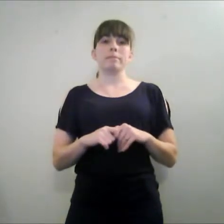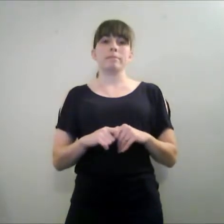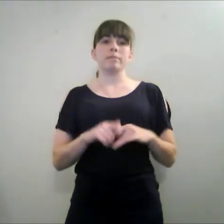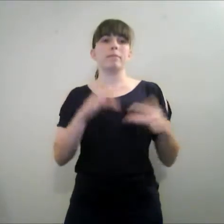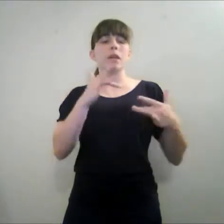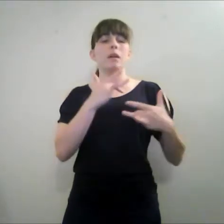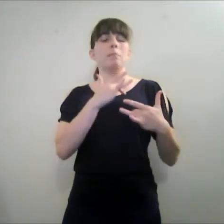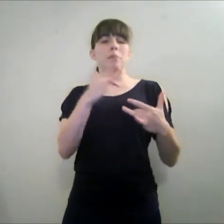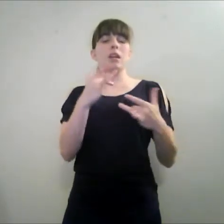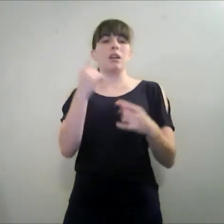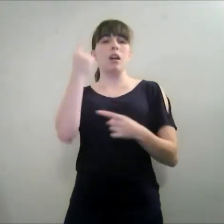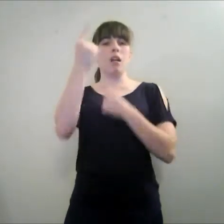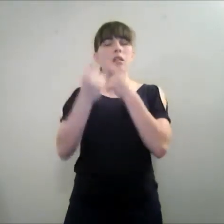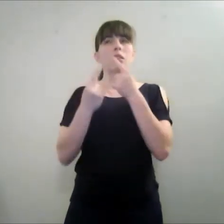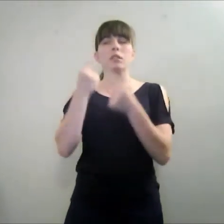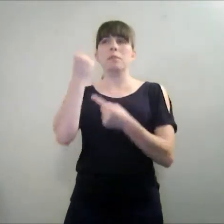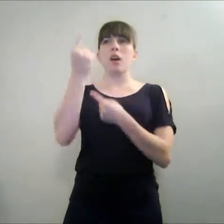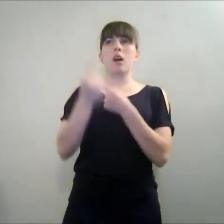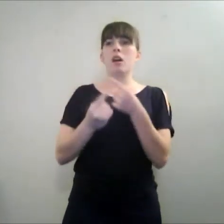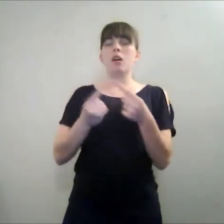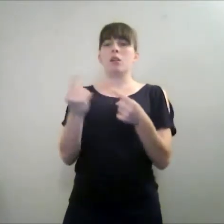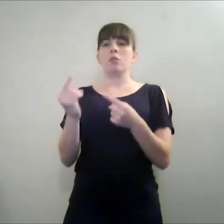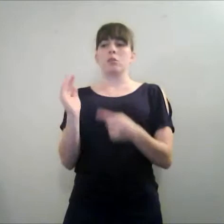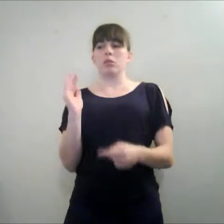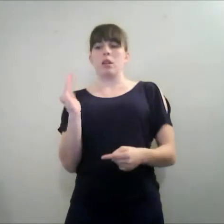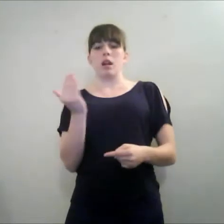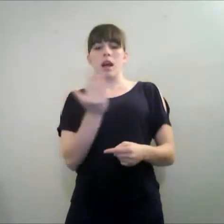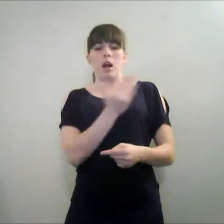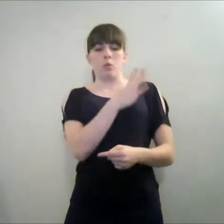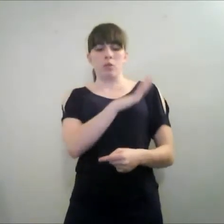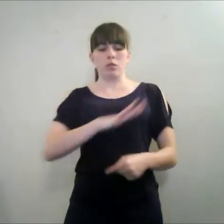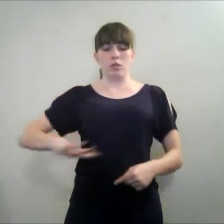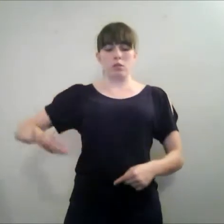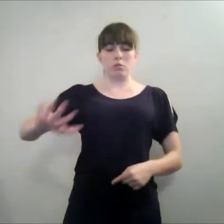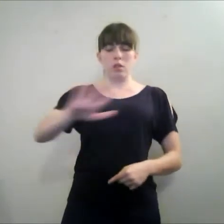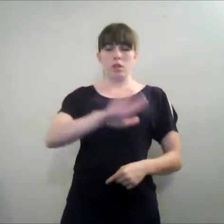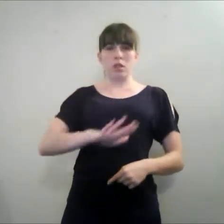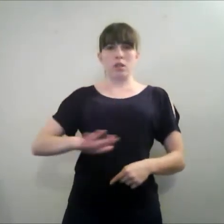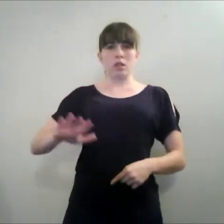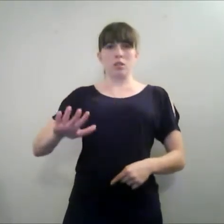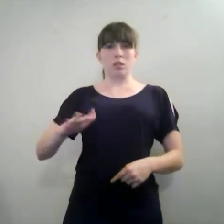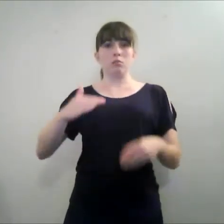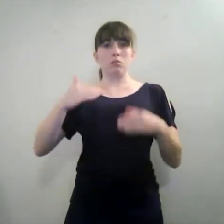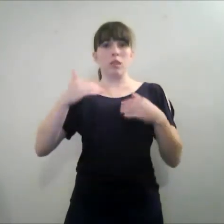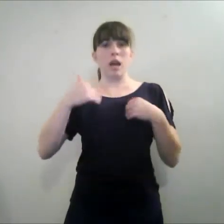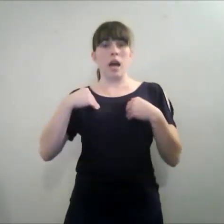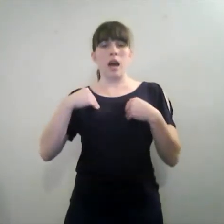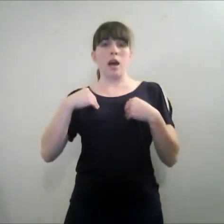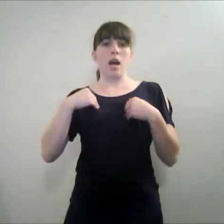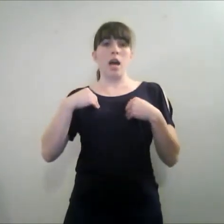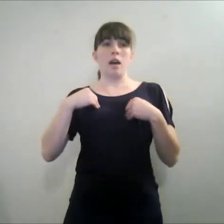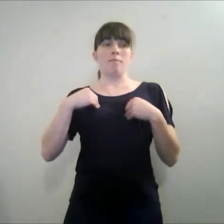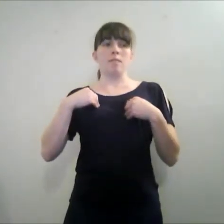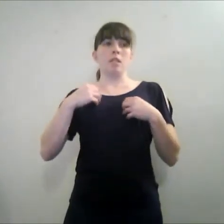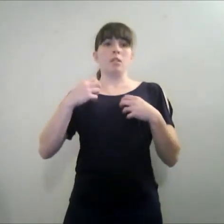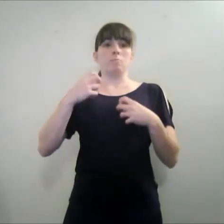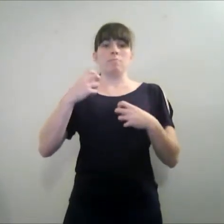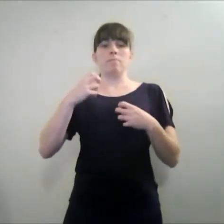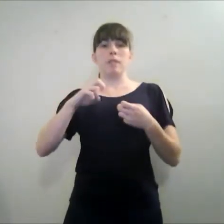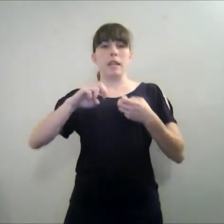to make electronic versions of the identity card that we got rid of in 1953. So we think, well, only if we had a card, call it a